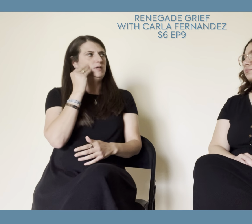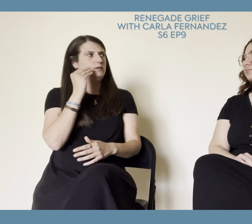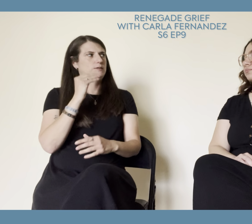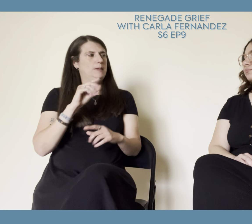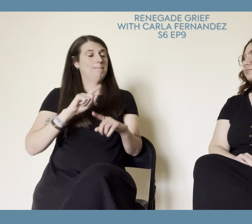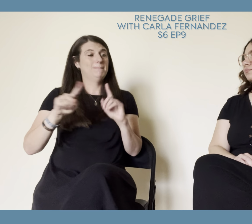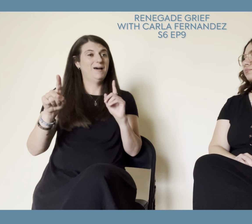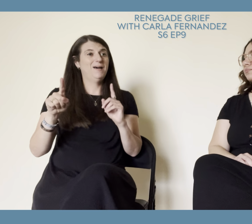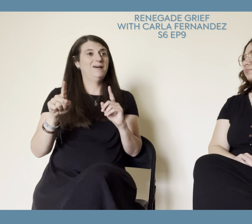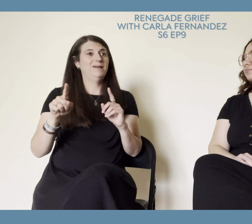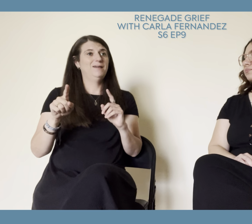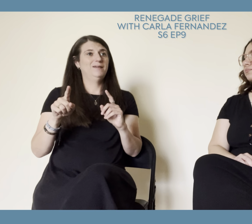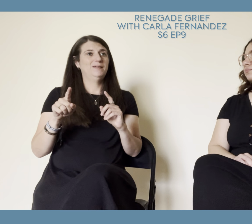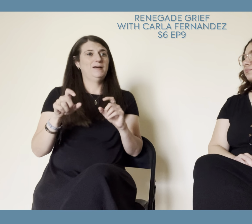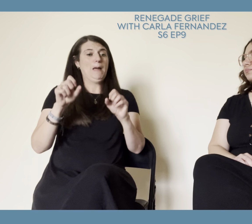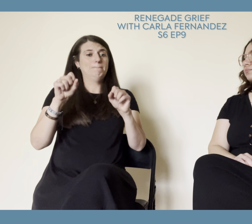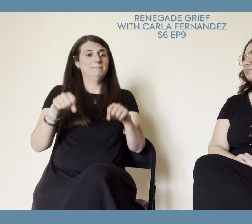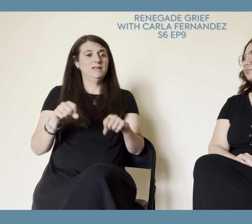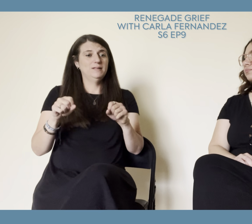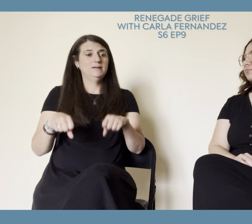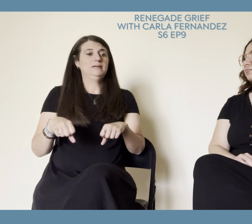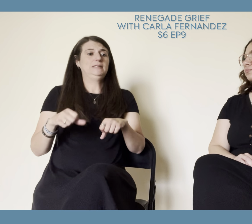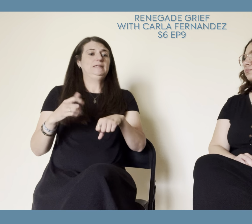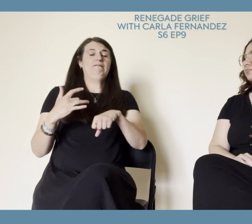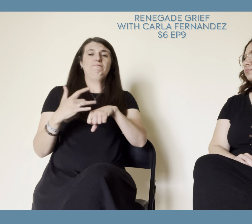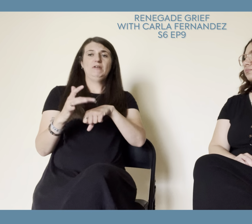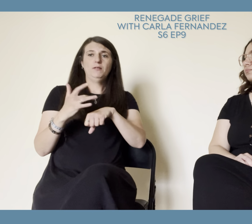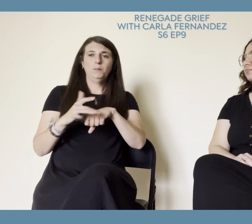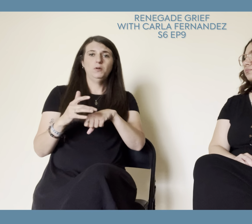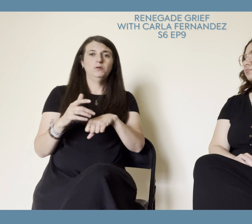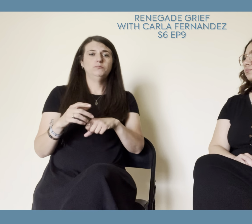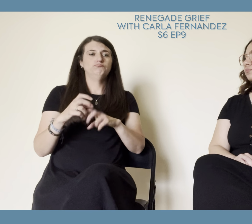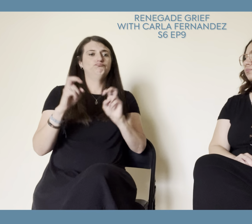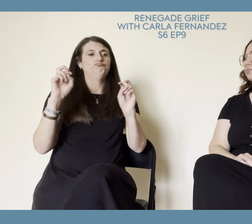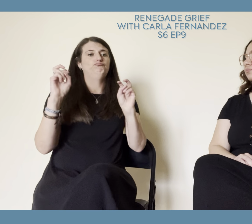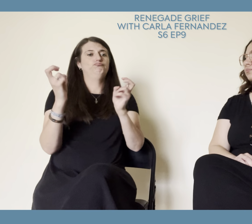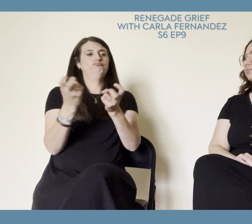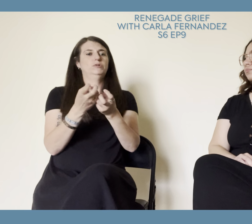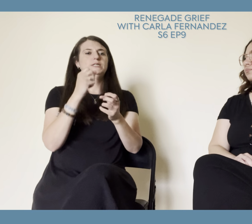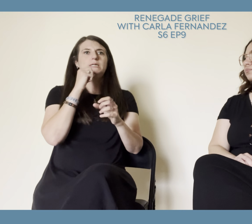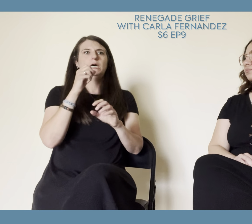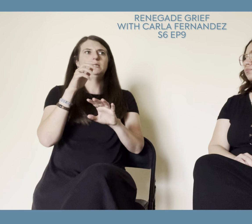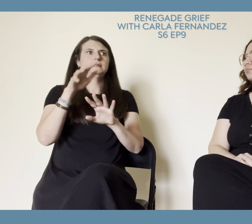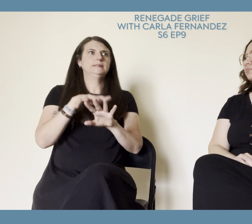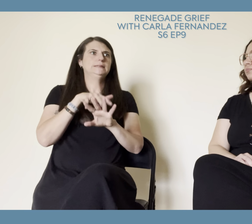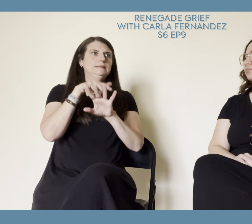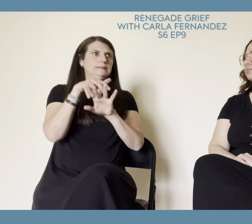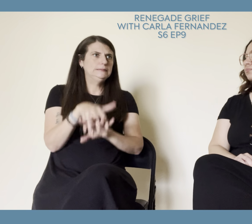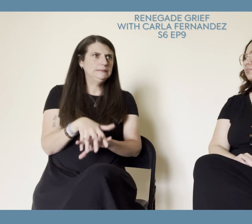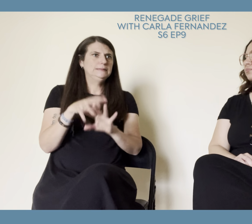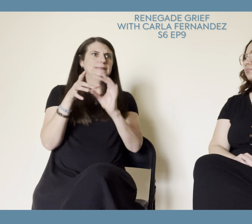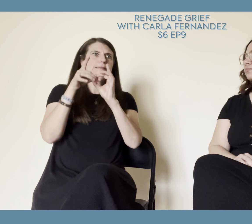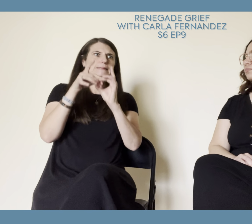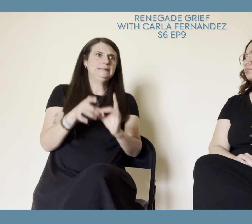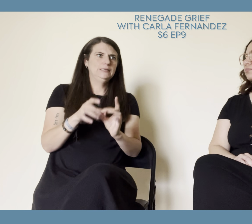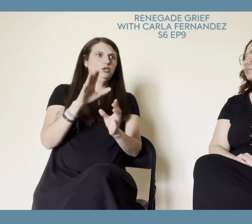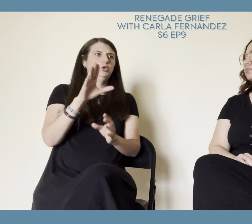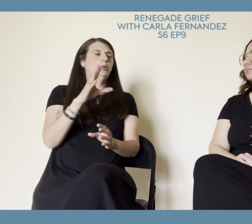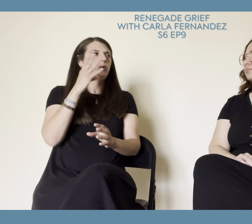like spaciousness that you can feel in sitting with a group of people that are not deeply tied to your emotional experience and landscape. It's been fun over the years to see the